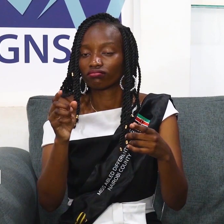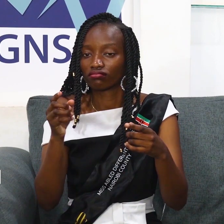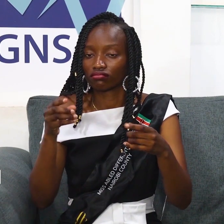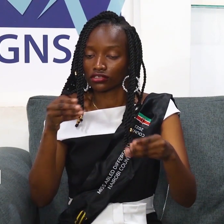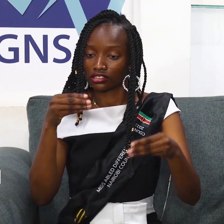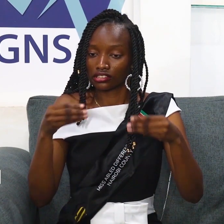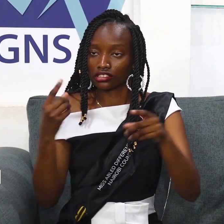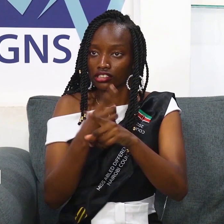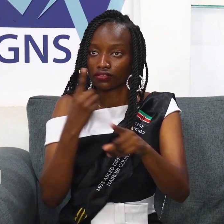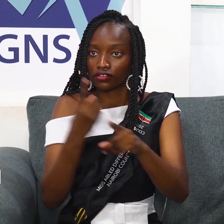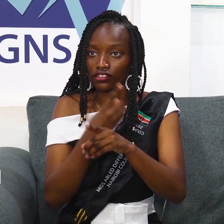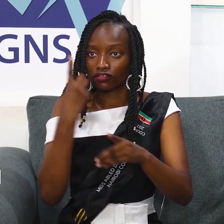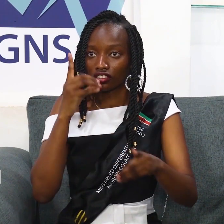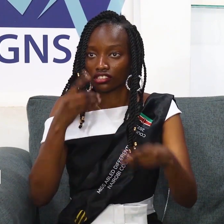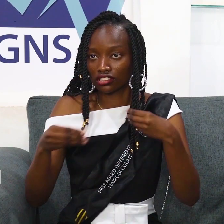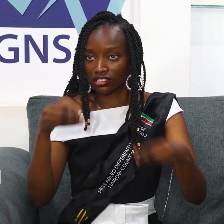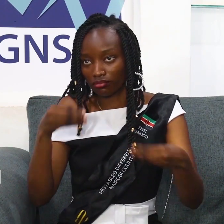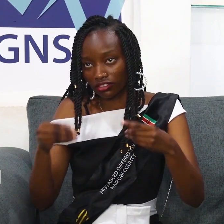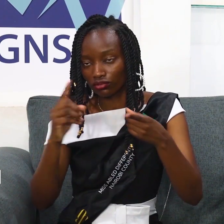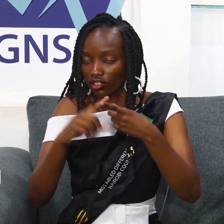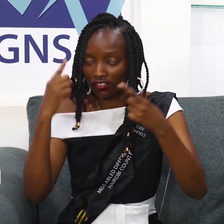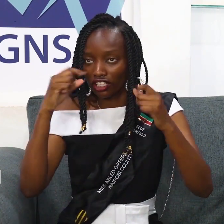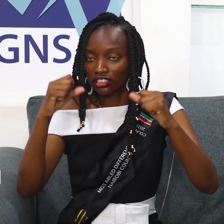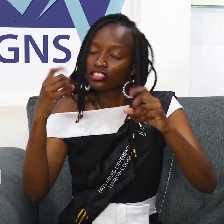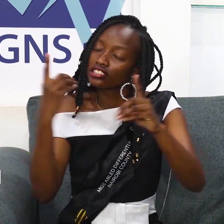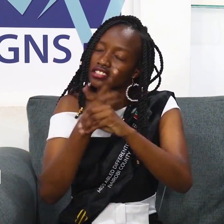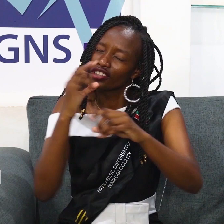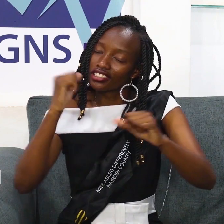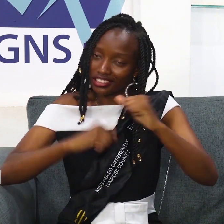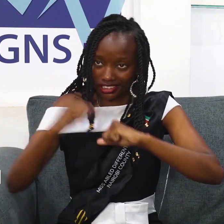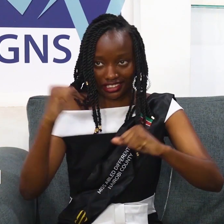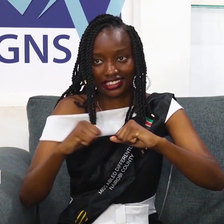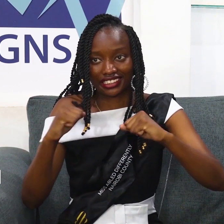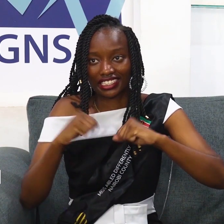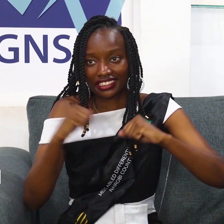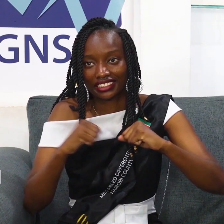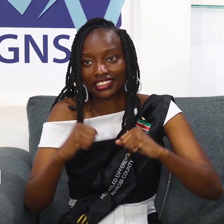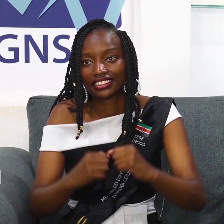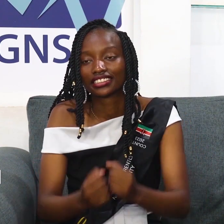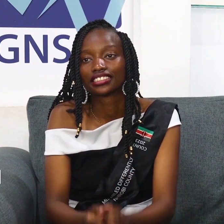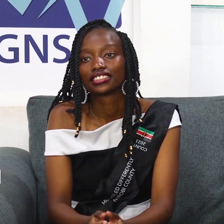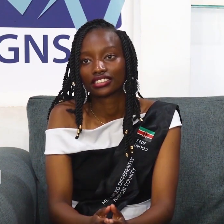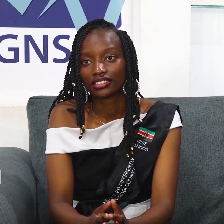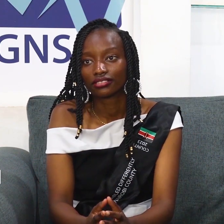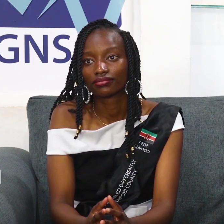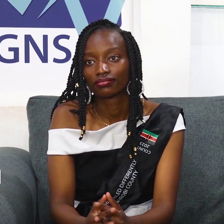will show that even in sporting events, modeling can be there, and even if it's an event that has people with